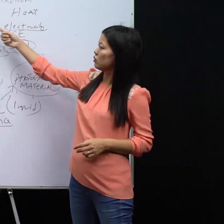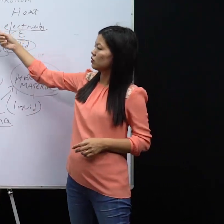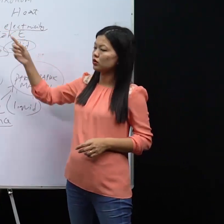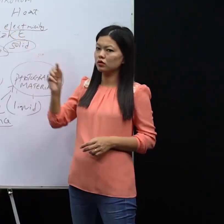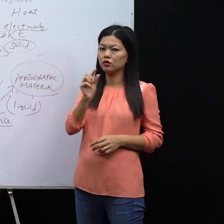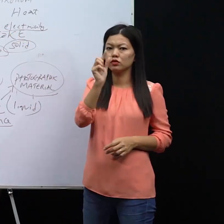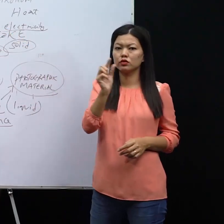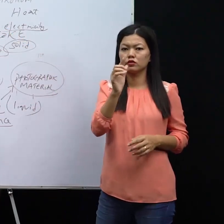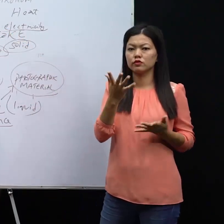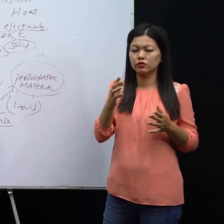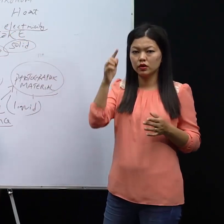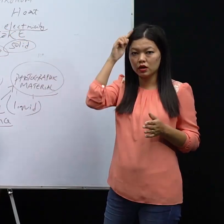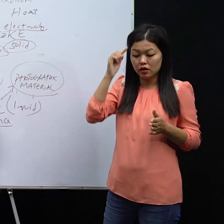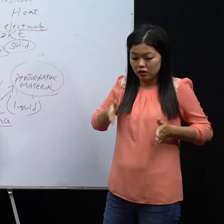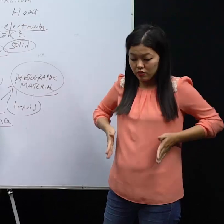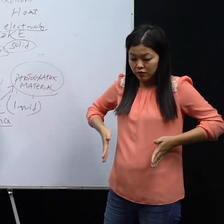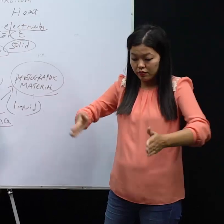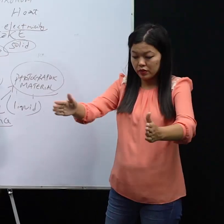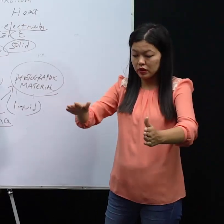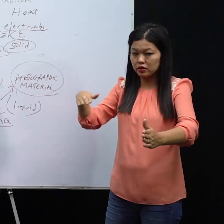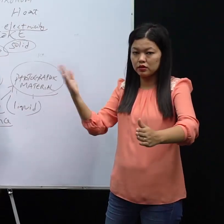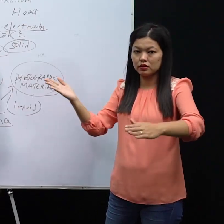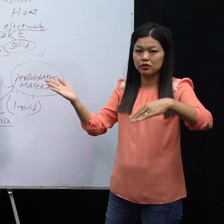use coal gas for street lighting.